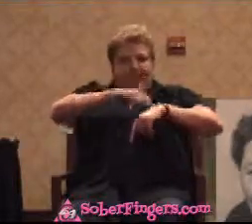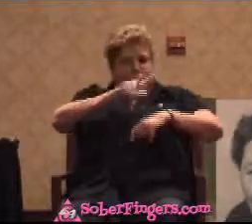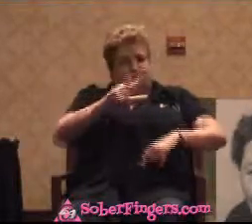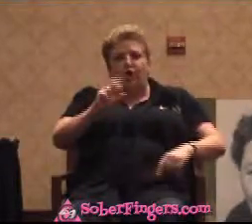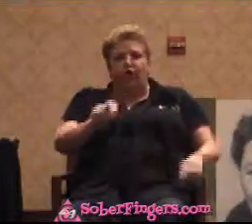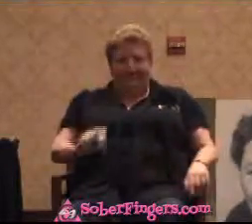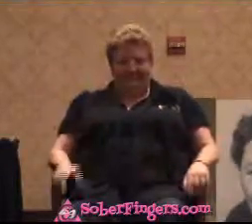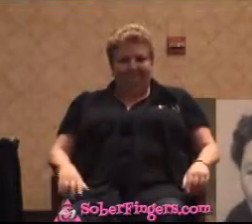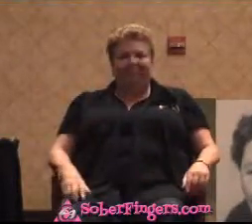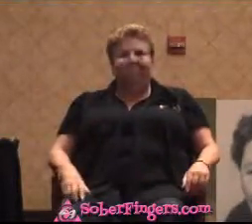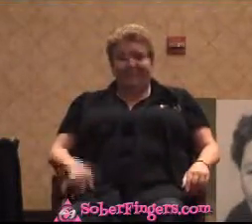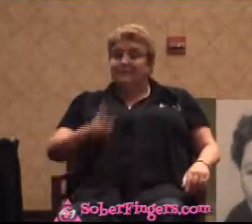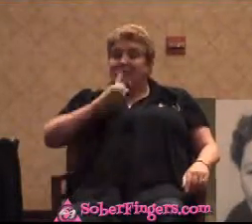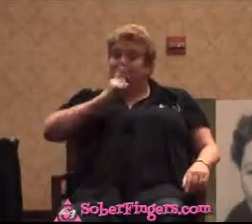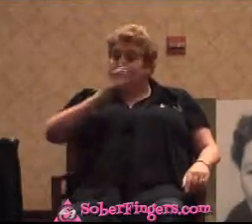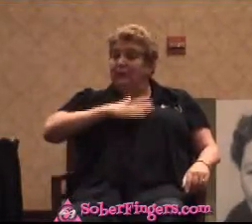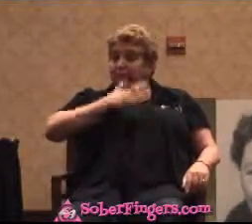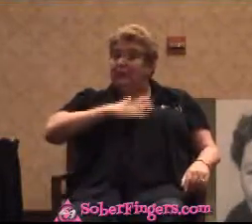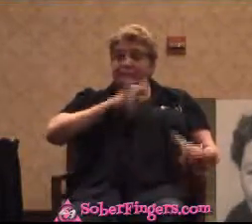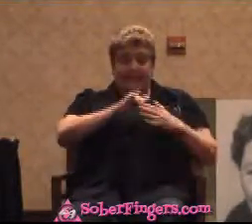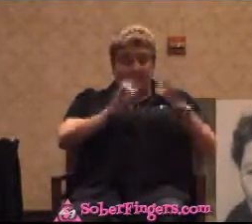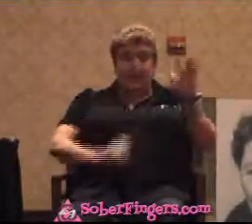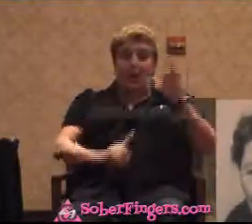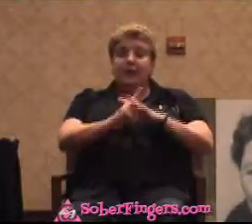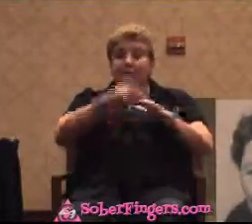So I was real pleased that, he showed up the way that he did. And,